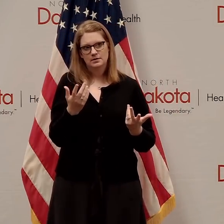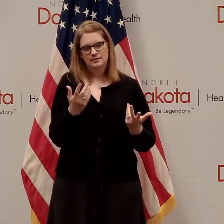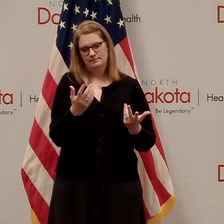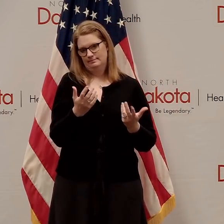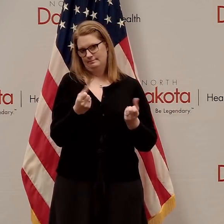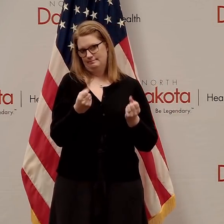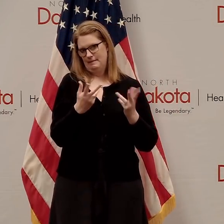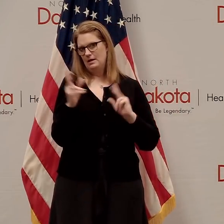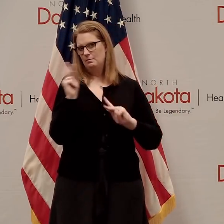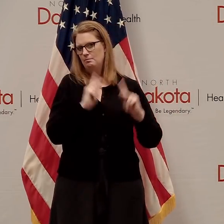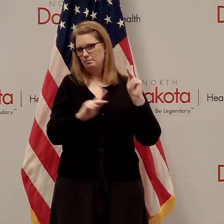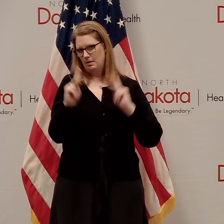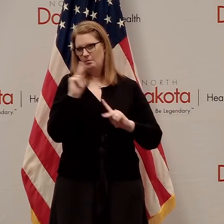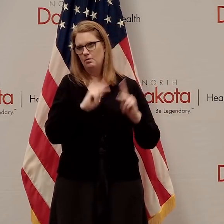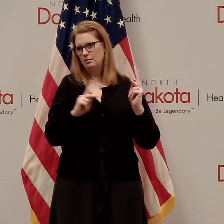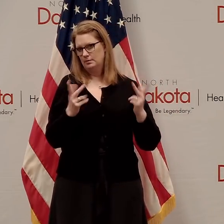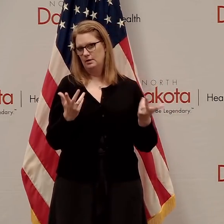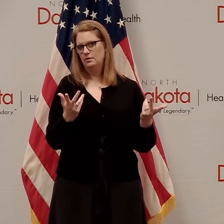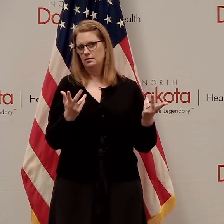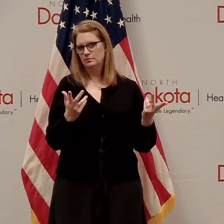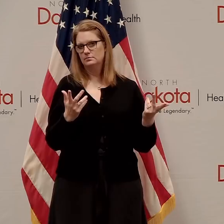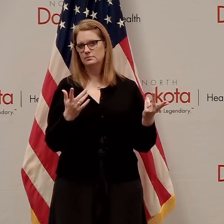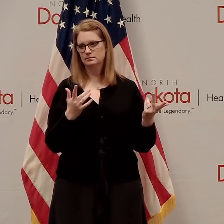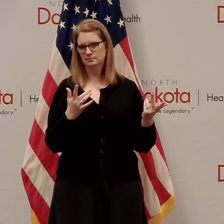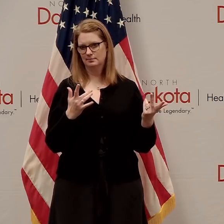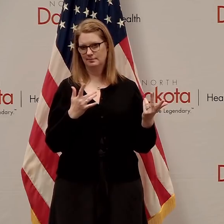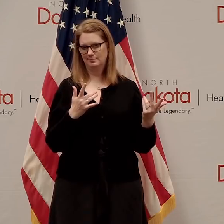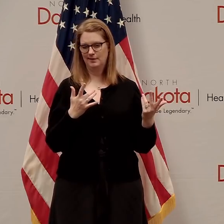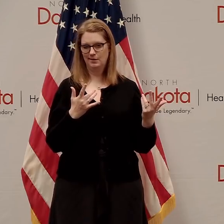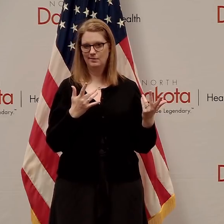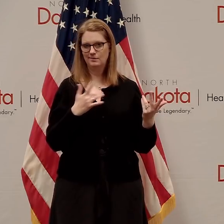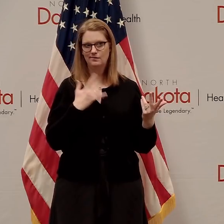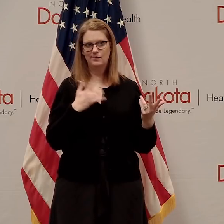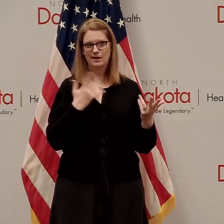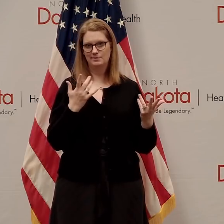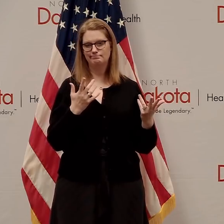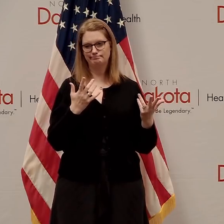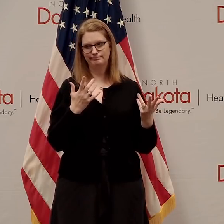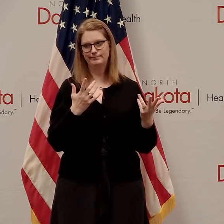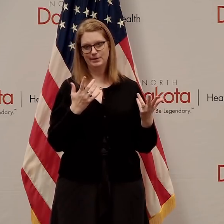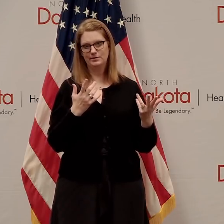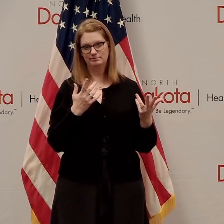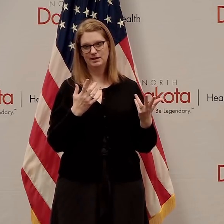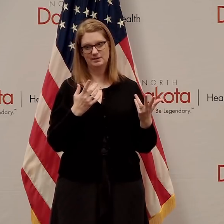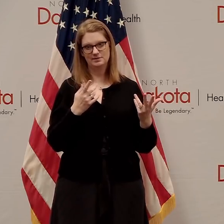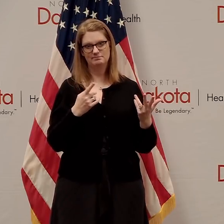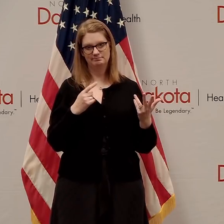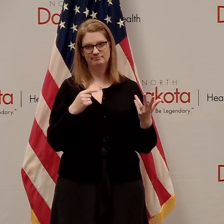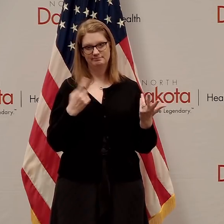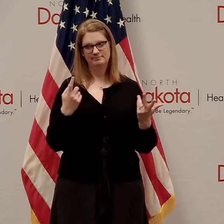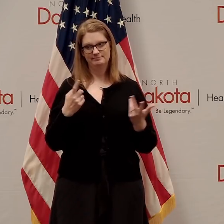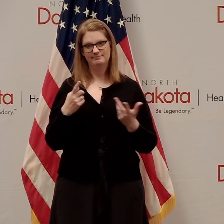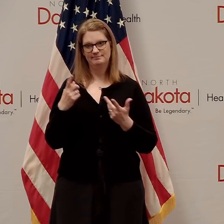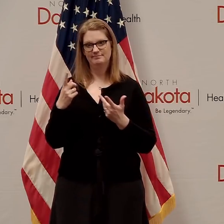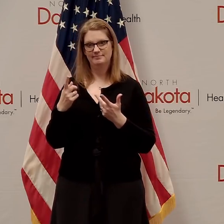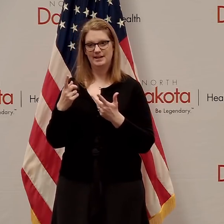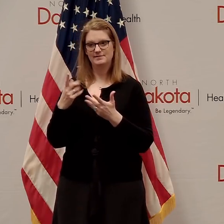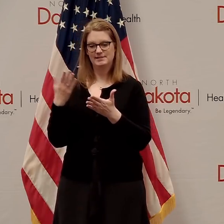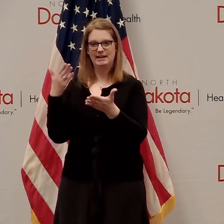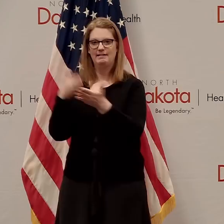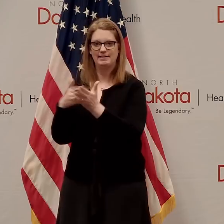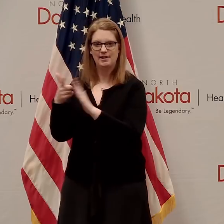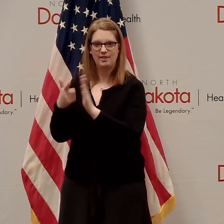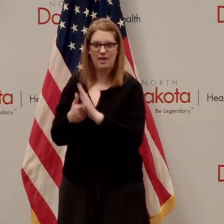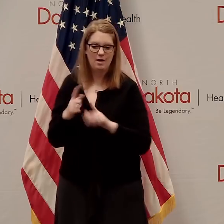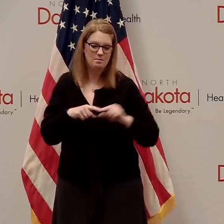around this, but we also are operating on sound legal ground that during a emergency and during a health